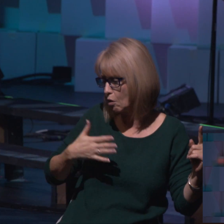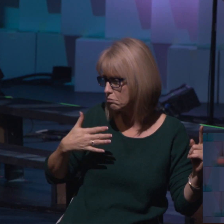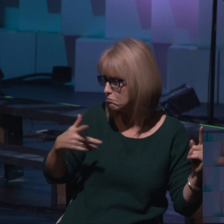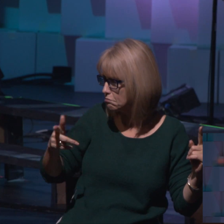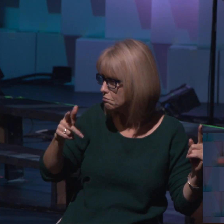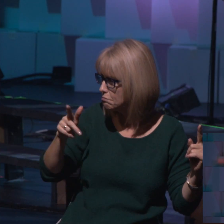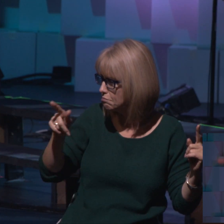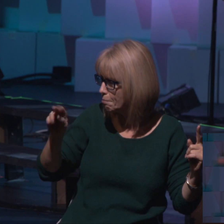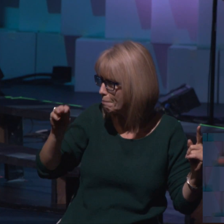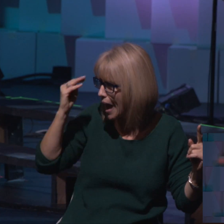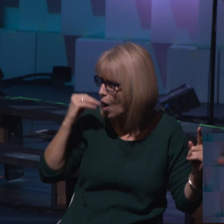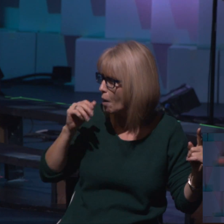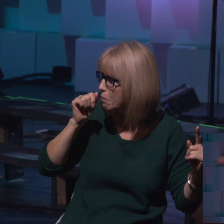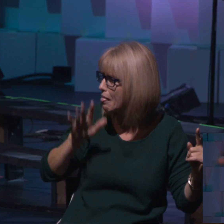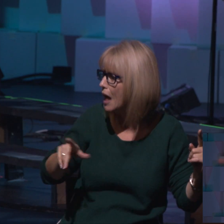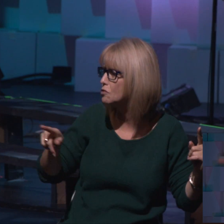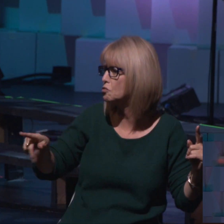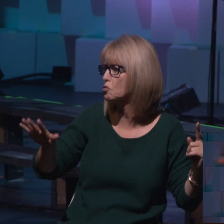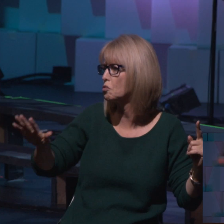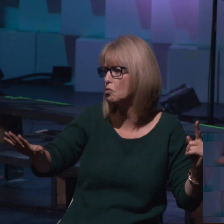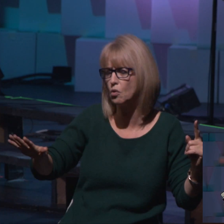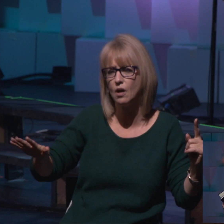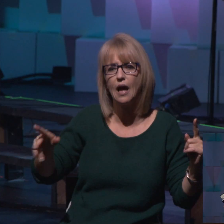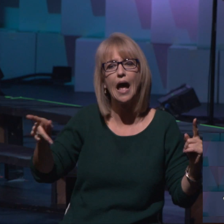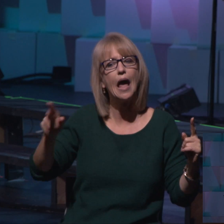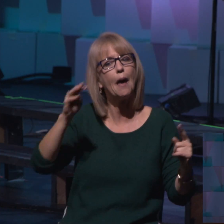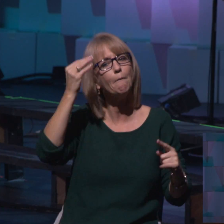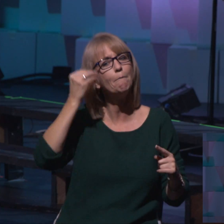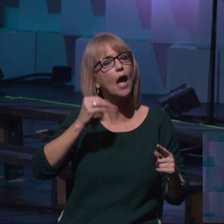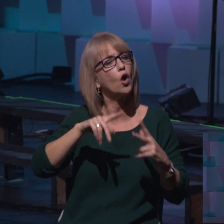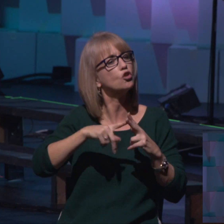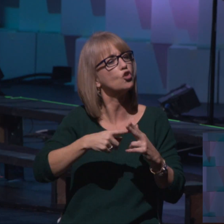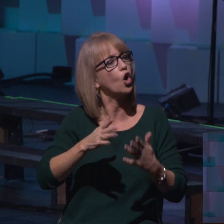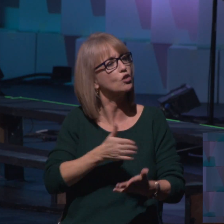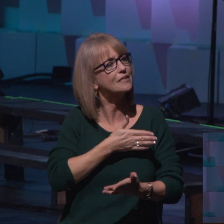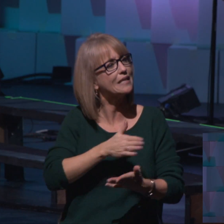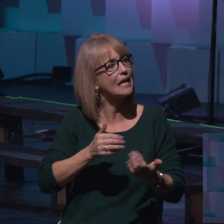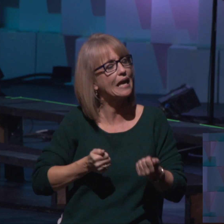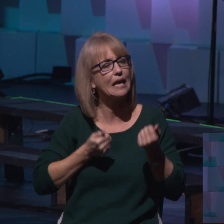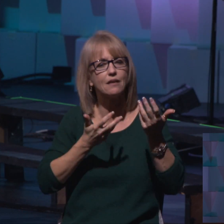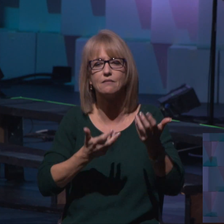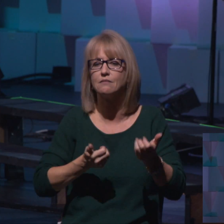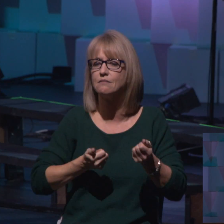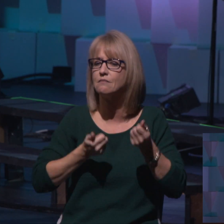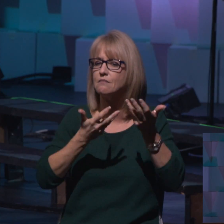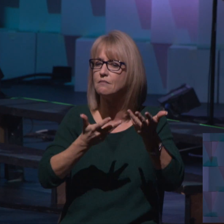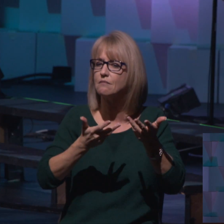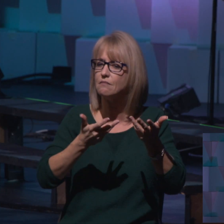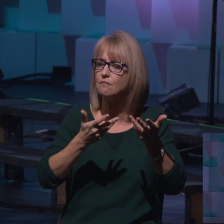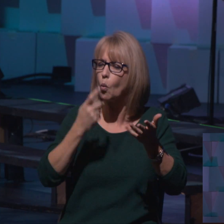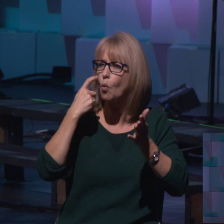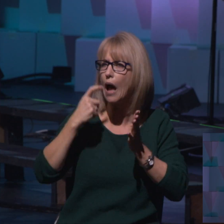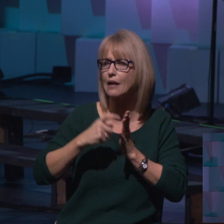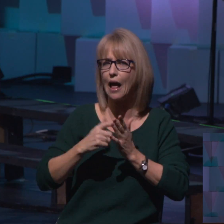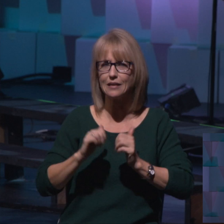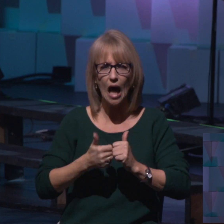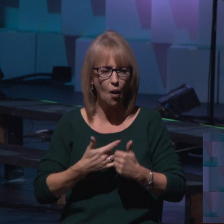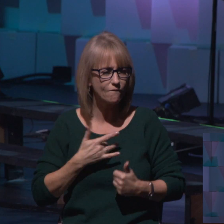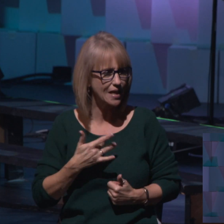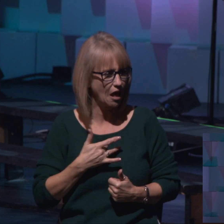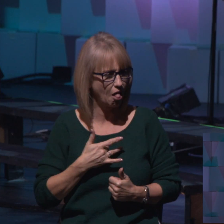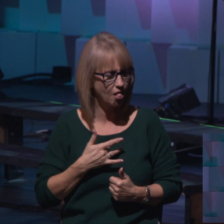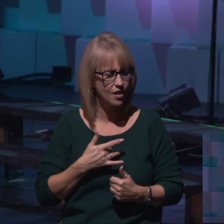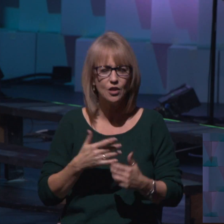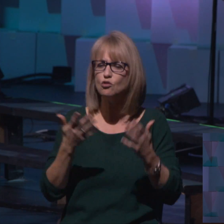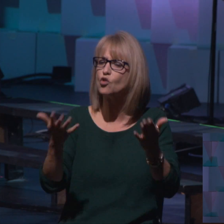worship. It just came out. It was a part of who she is. So there's some things we want to recognize at Christmas time. How do we